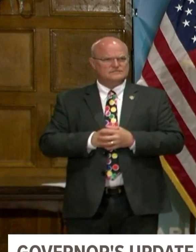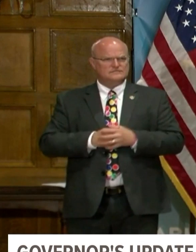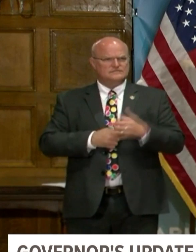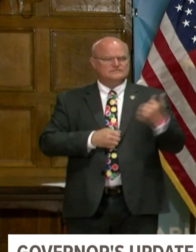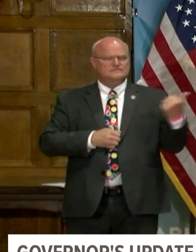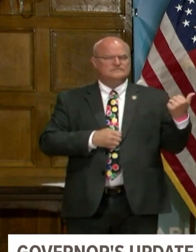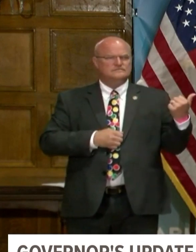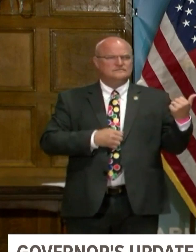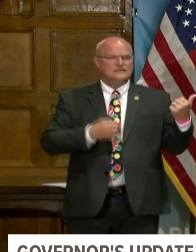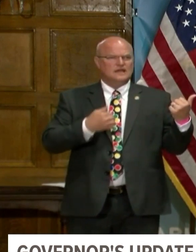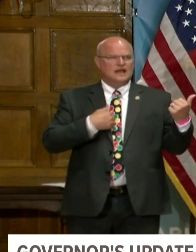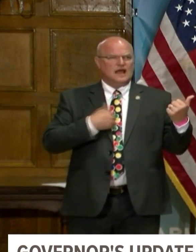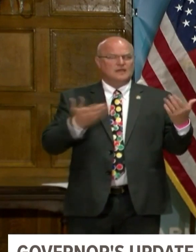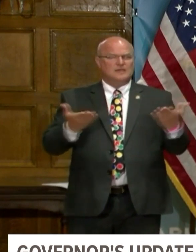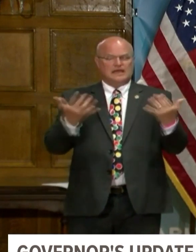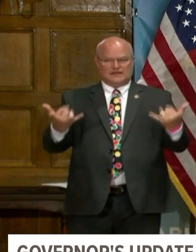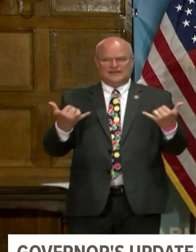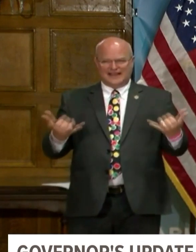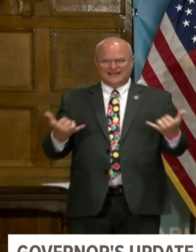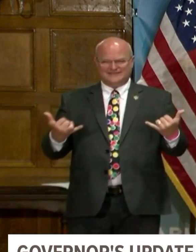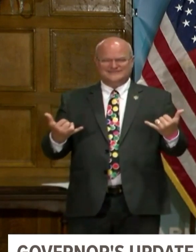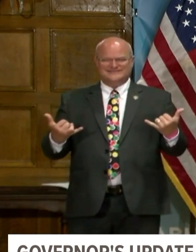Well, I'm back here now.